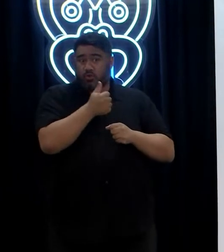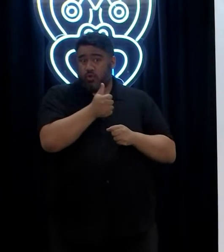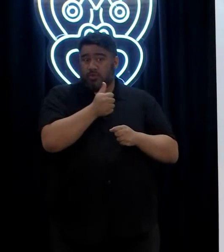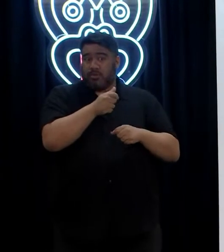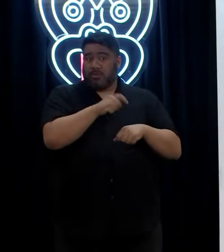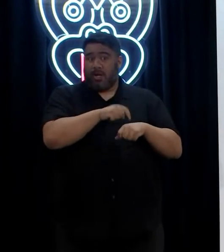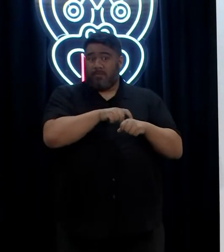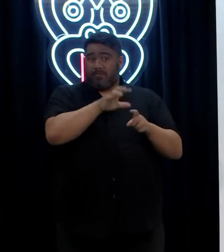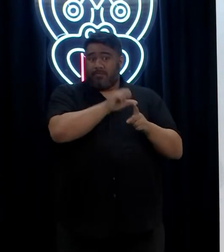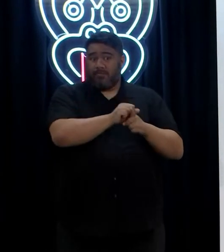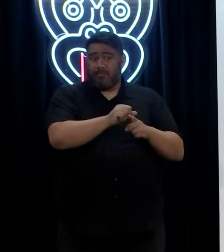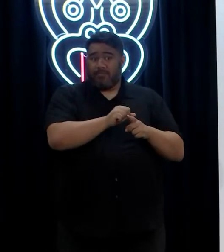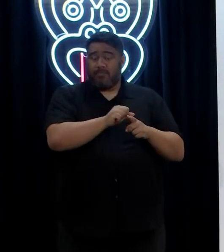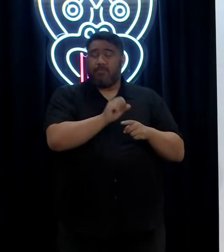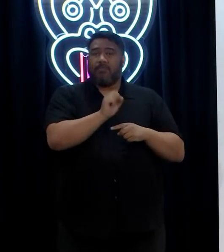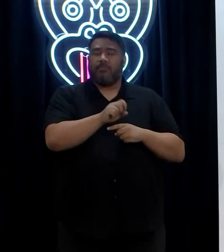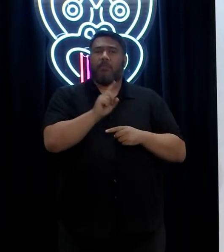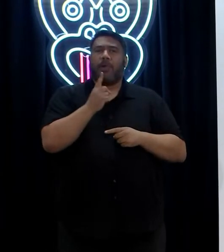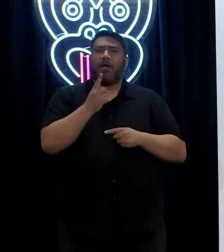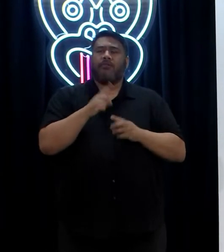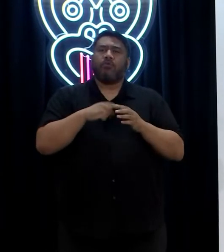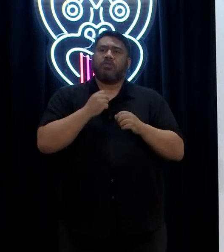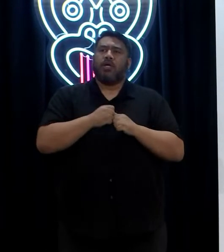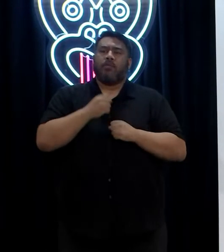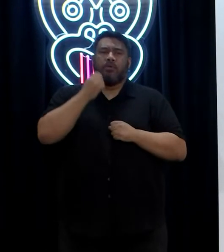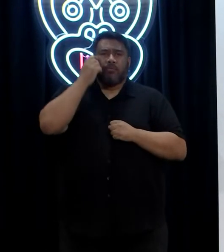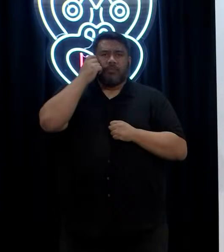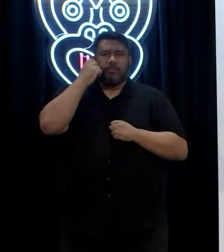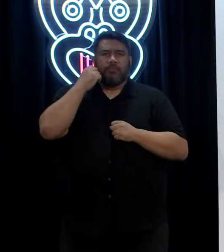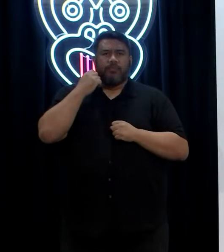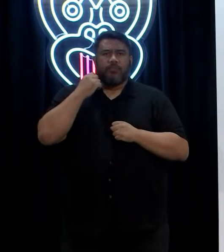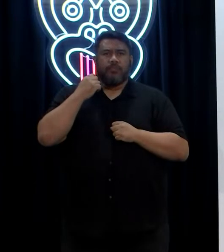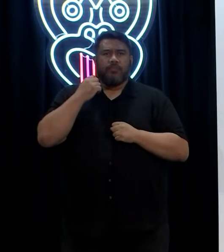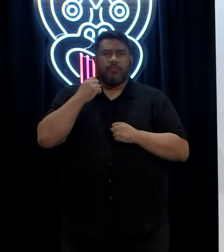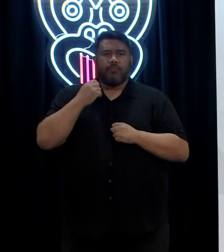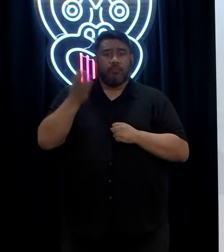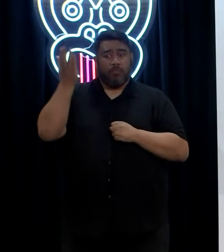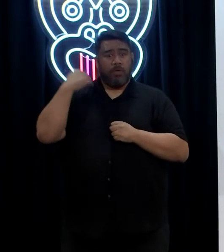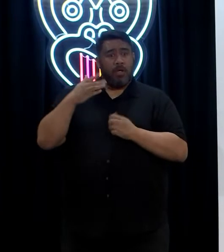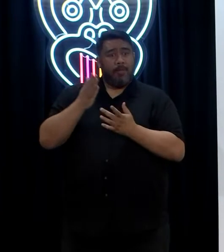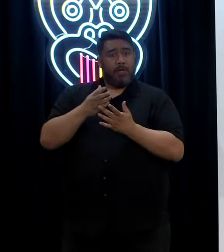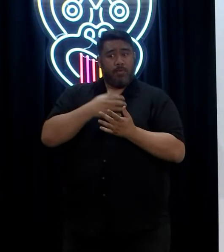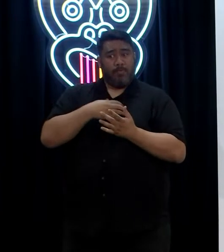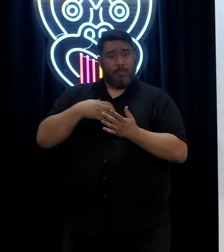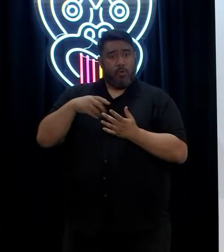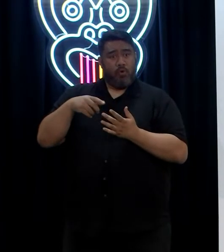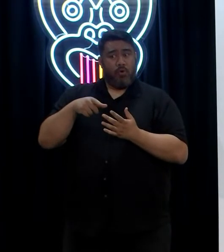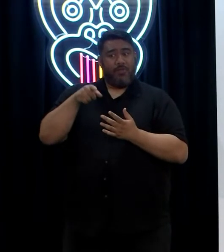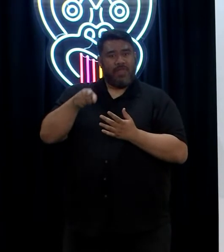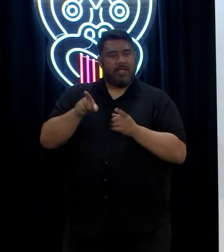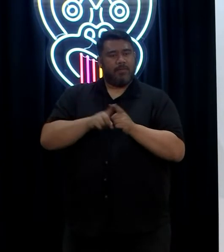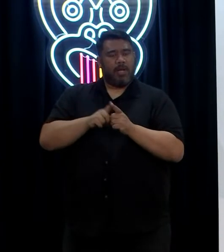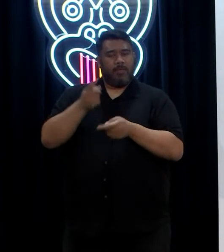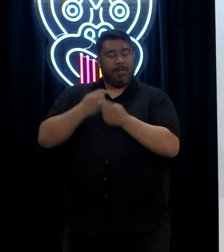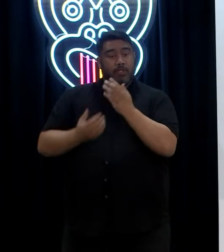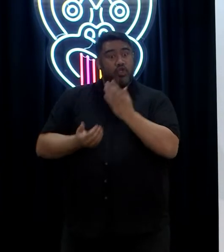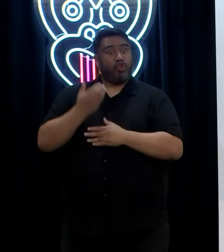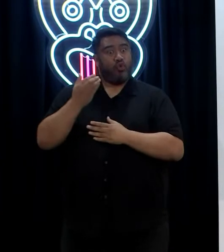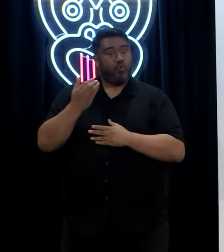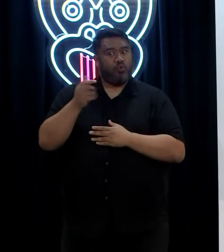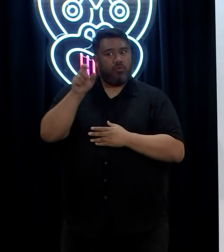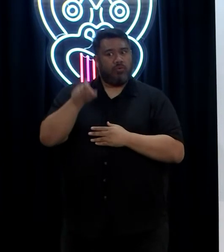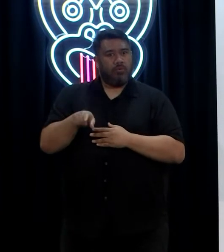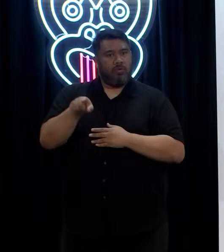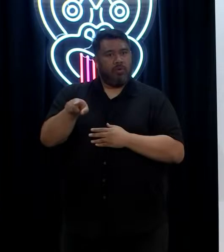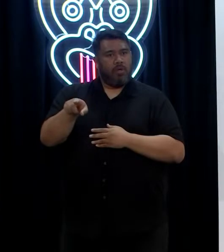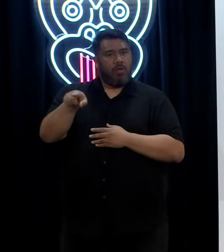for example, when we have a case like the case that presented at Middlemore becomes a new case, they've already